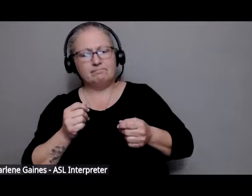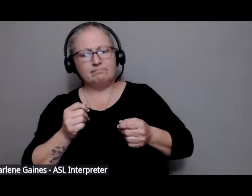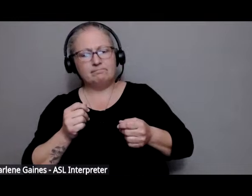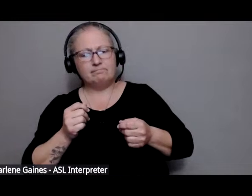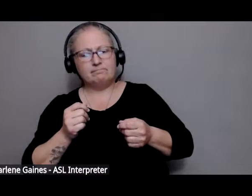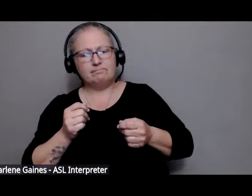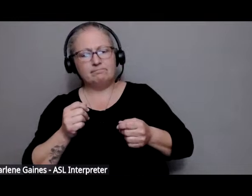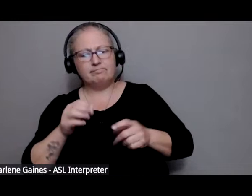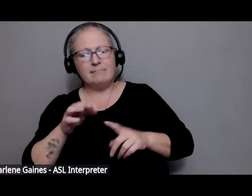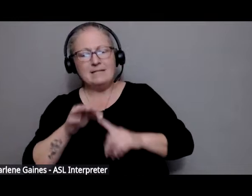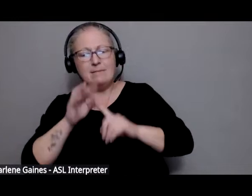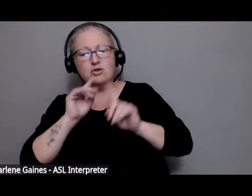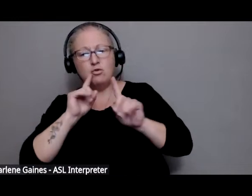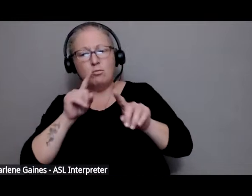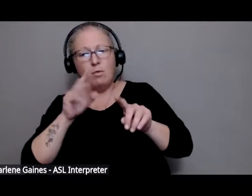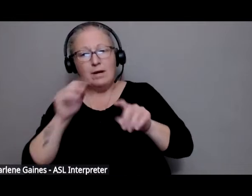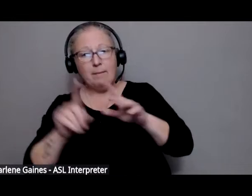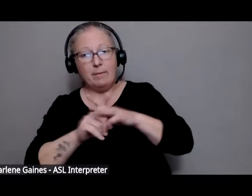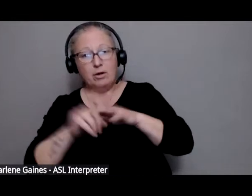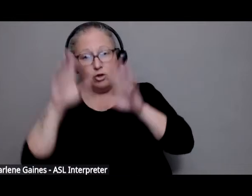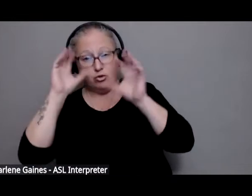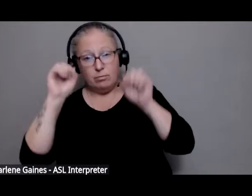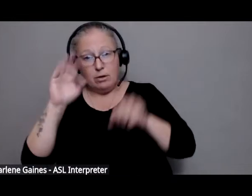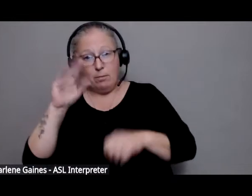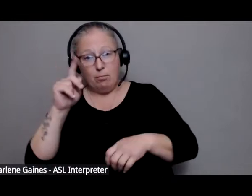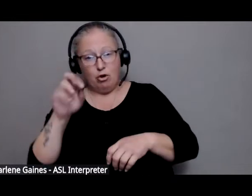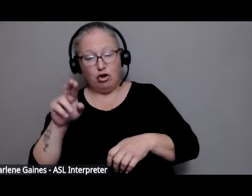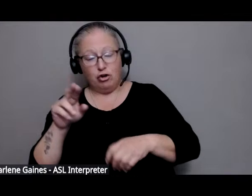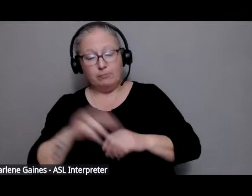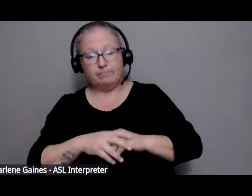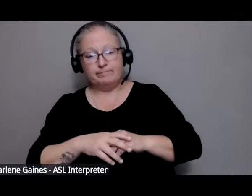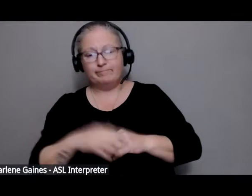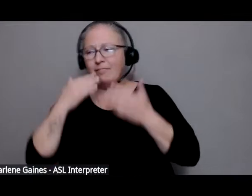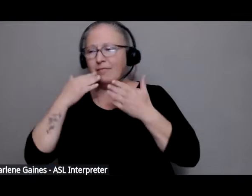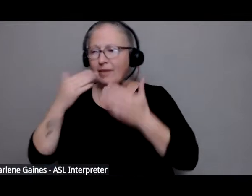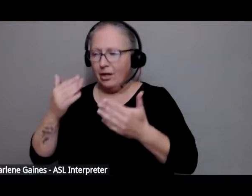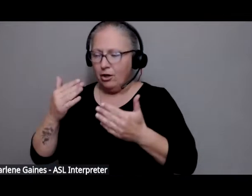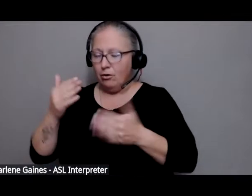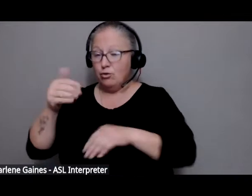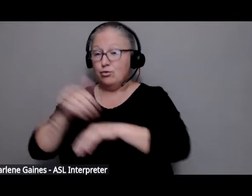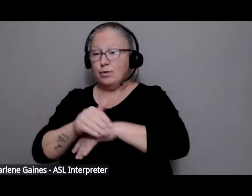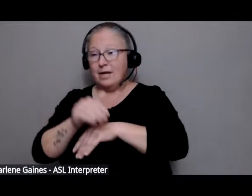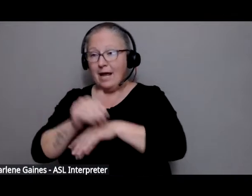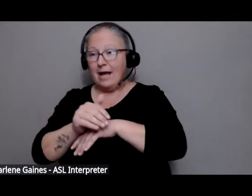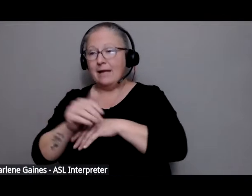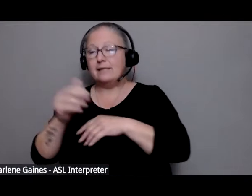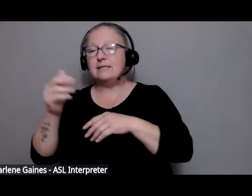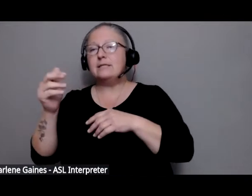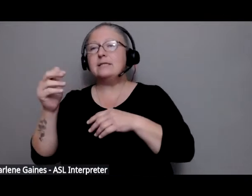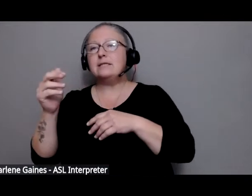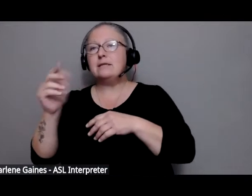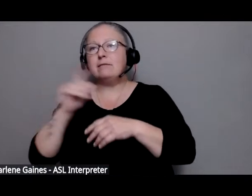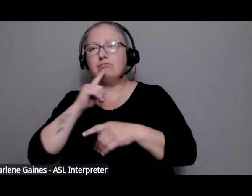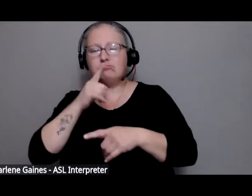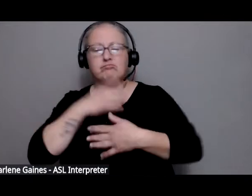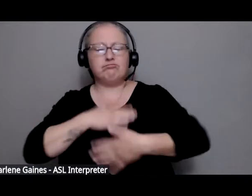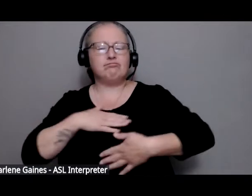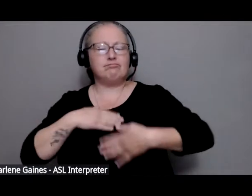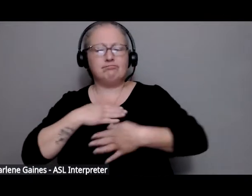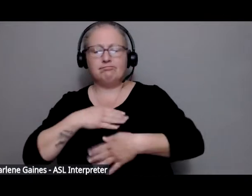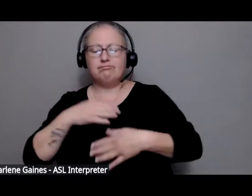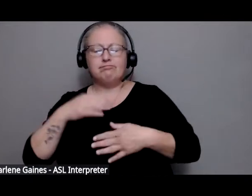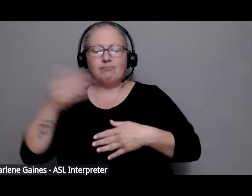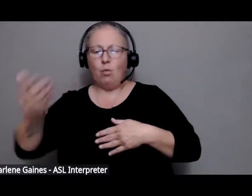Special reports and appearances, Superintendent Booker. Thank you very much. So tonight, I'm really pleased